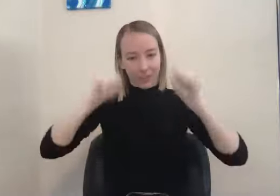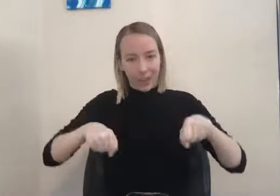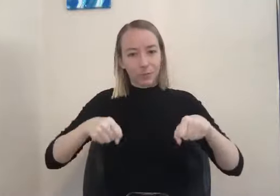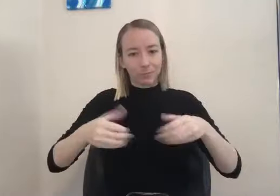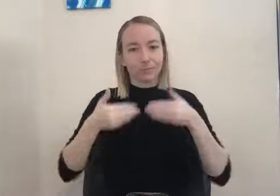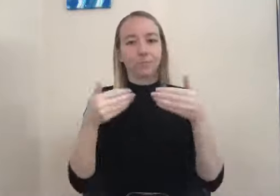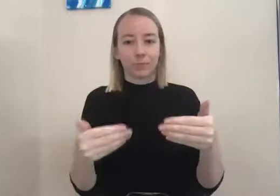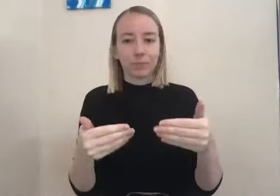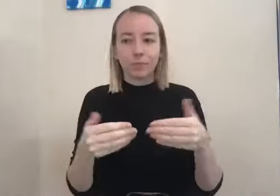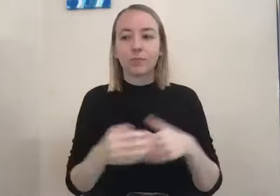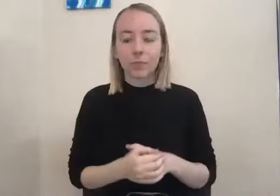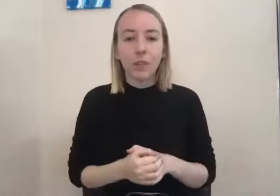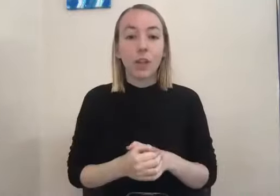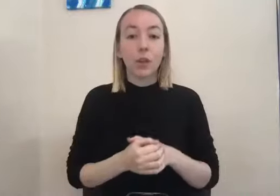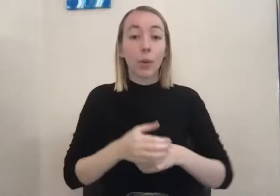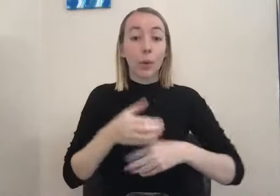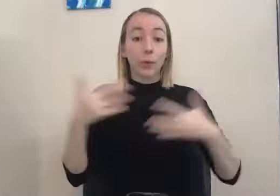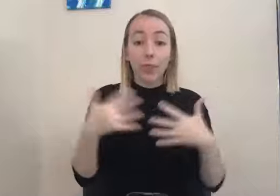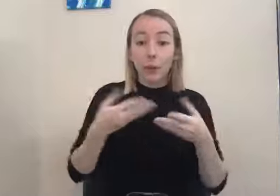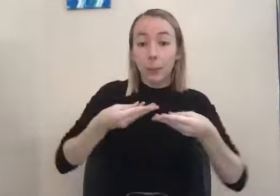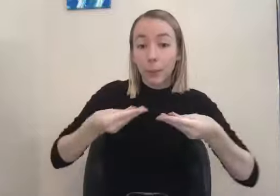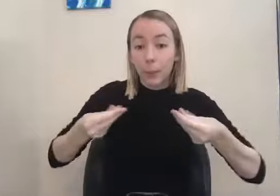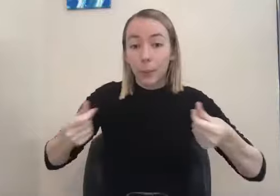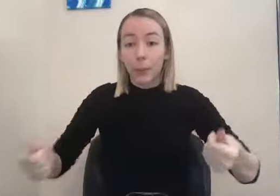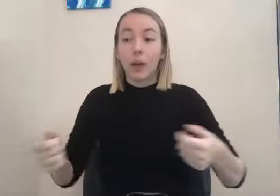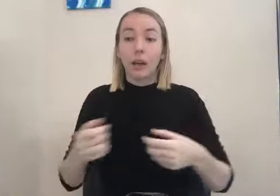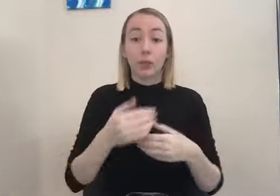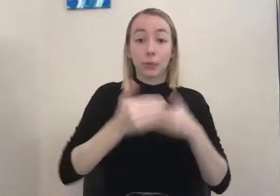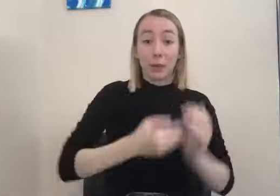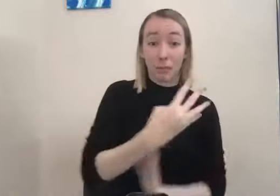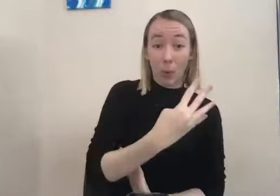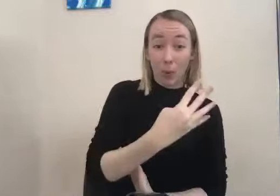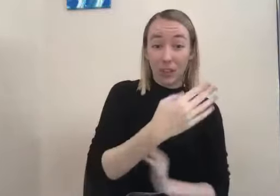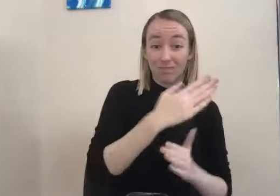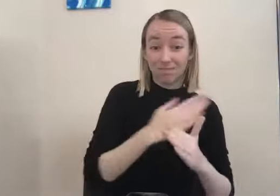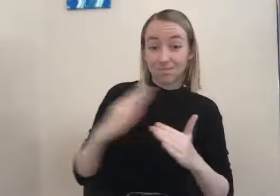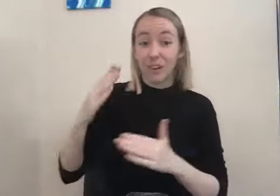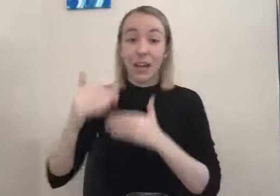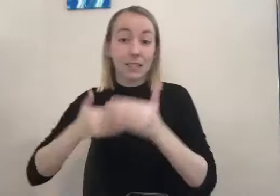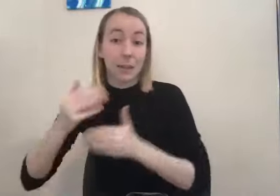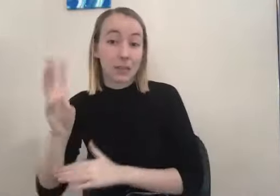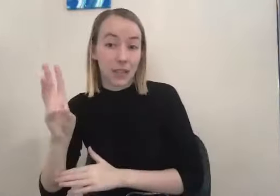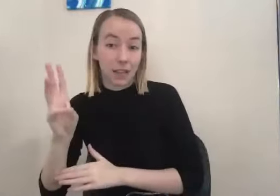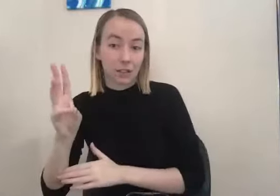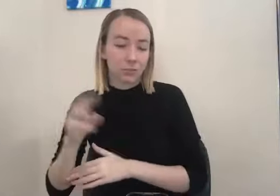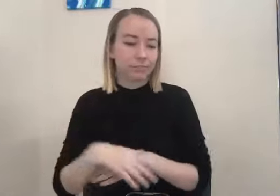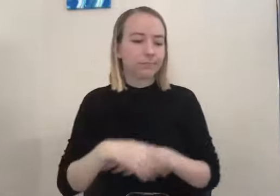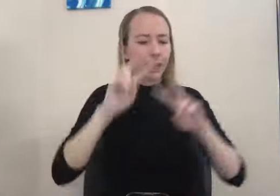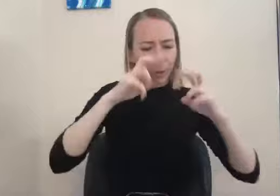So I trusted her. I trusted her with my life because I didn't know how to do anything. I just was desperate and I knew I needed to get well